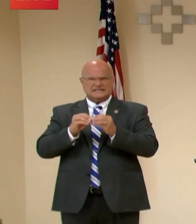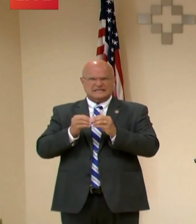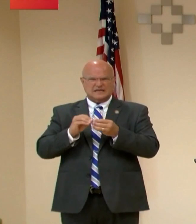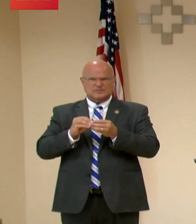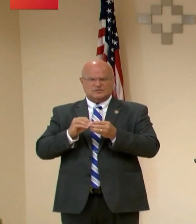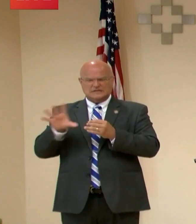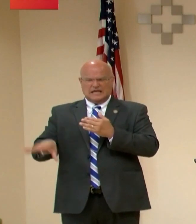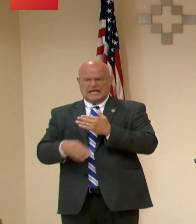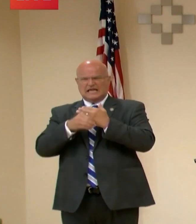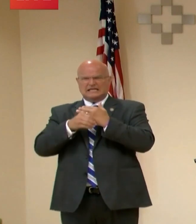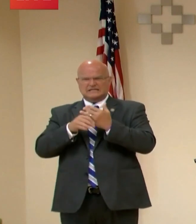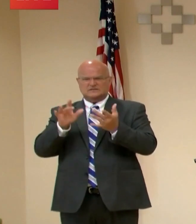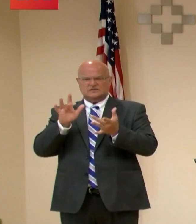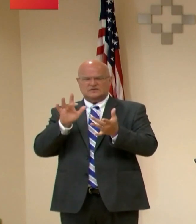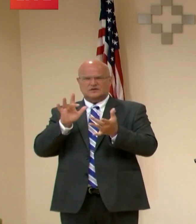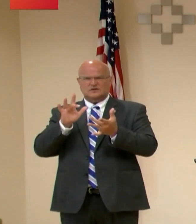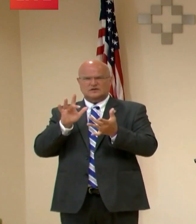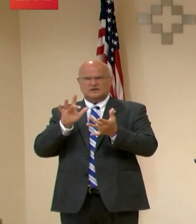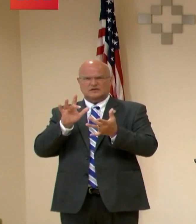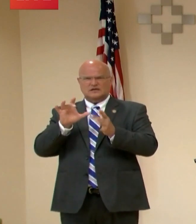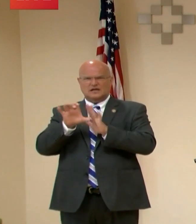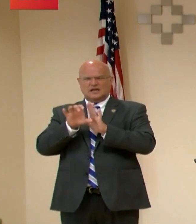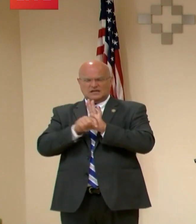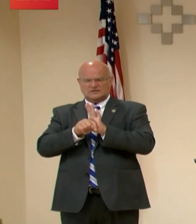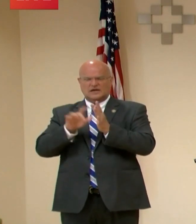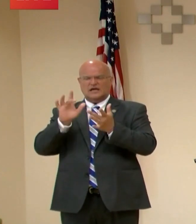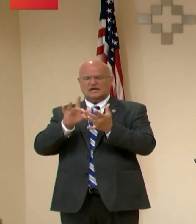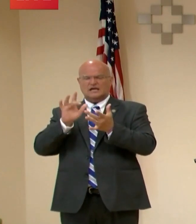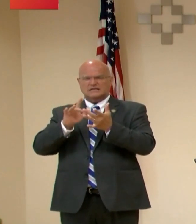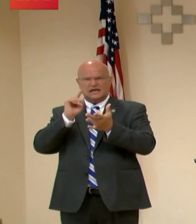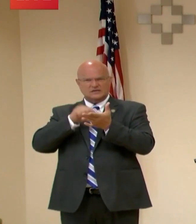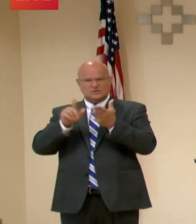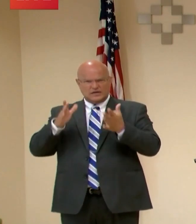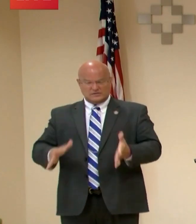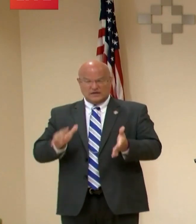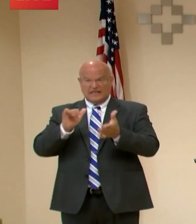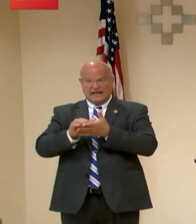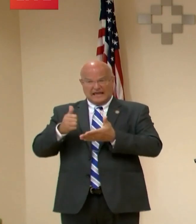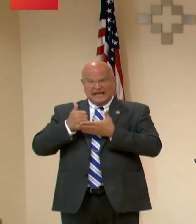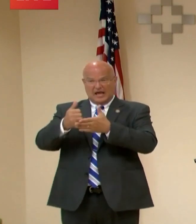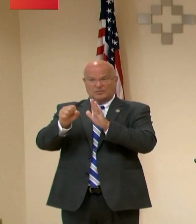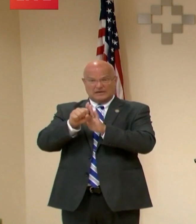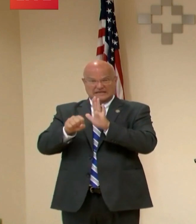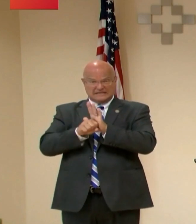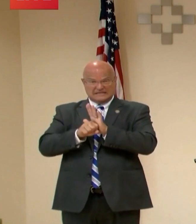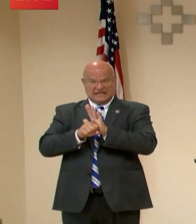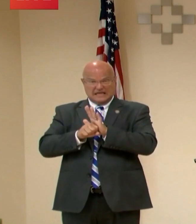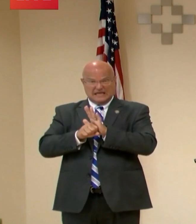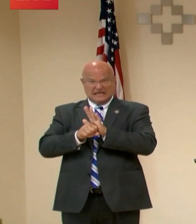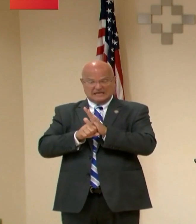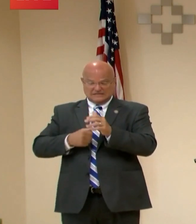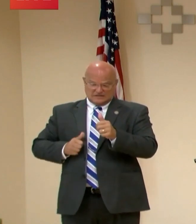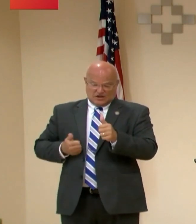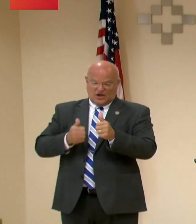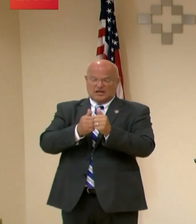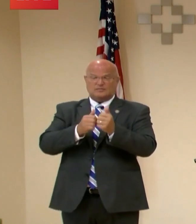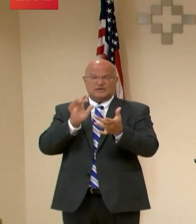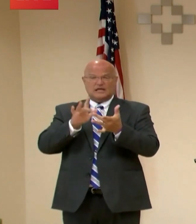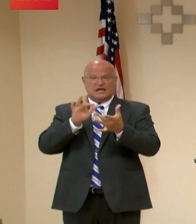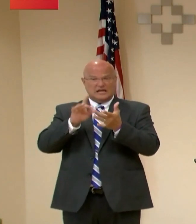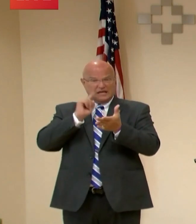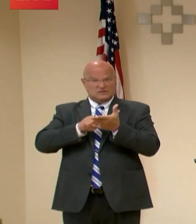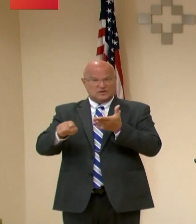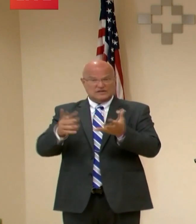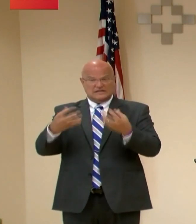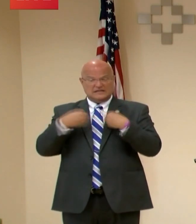and additional contact tracers, is that helping the state health department get caught up on the contact tracing?